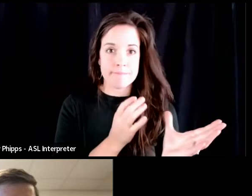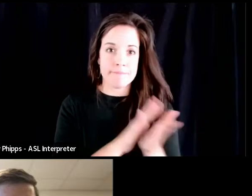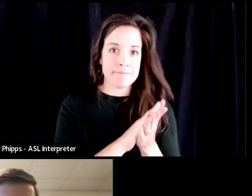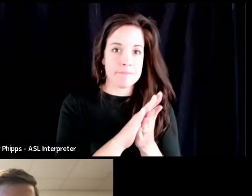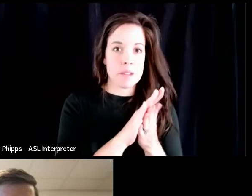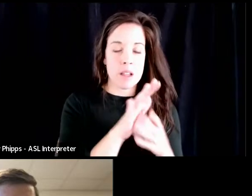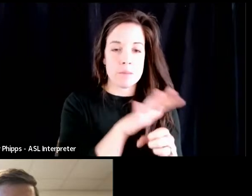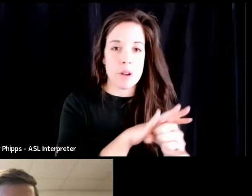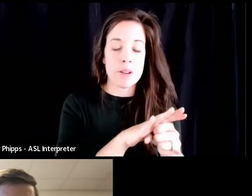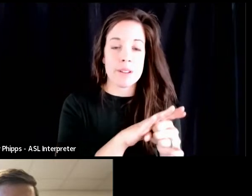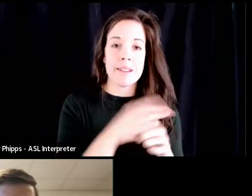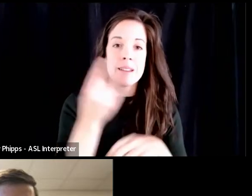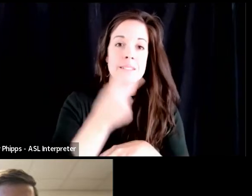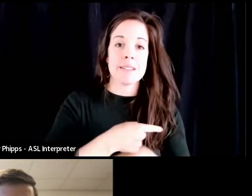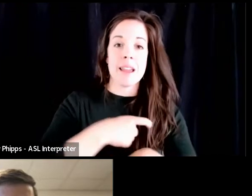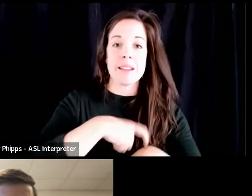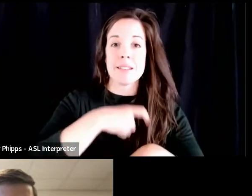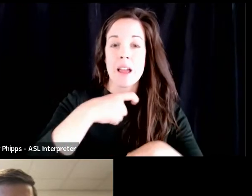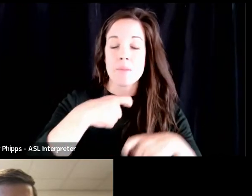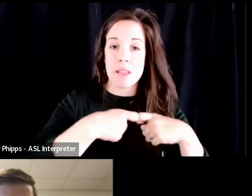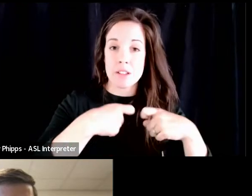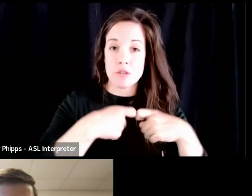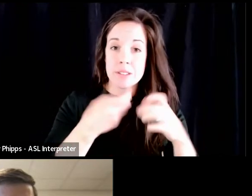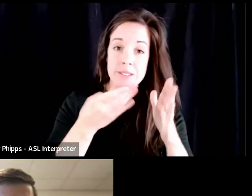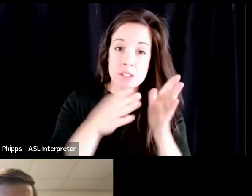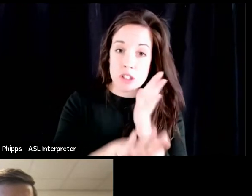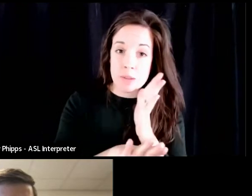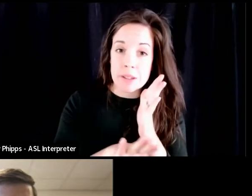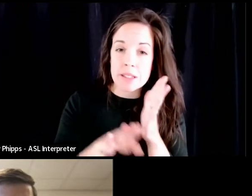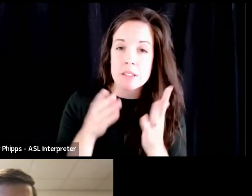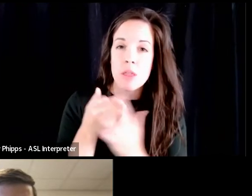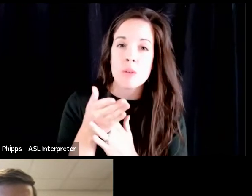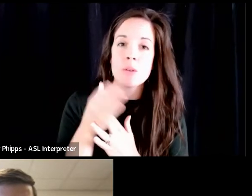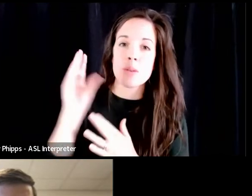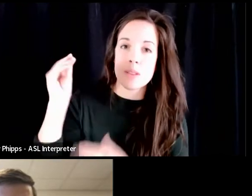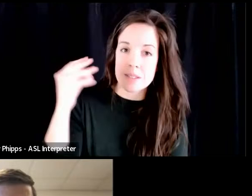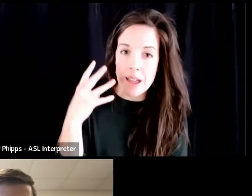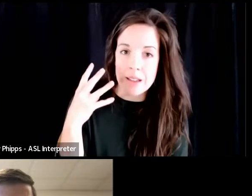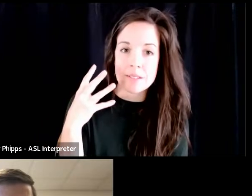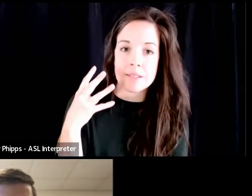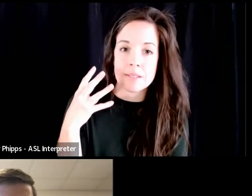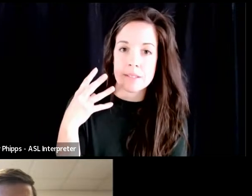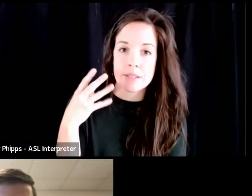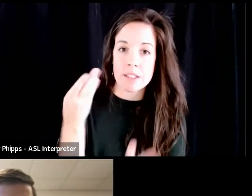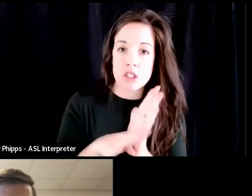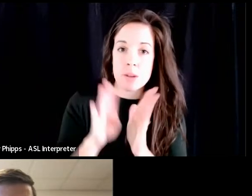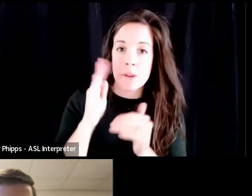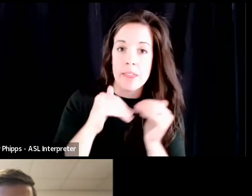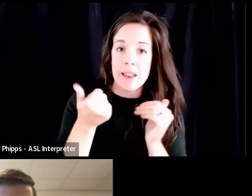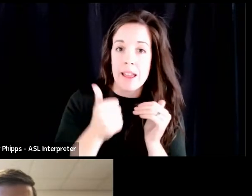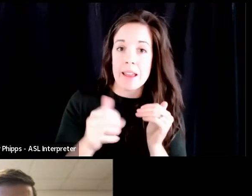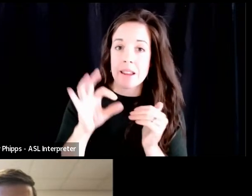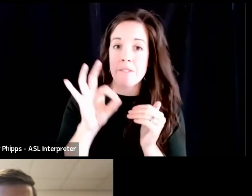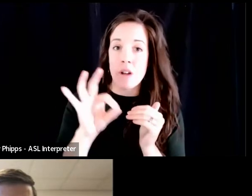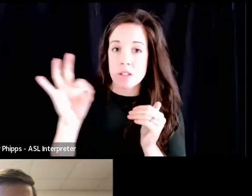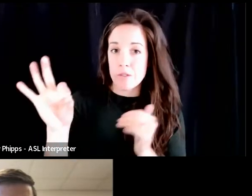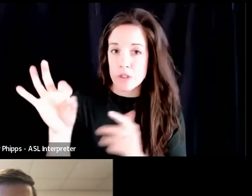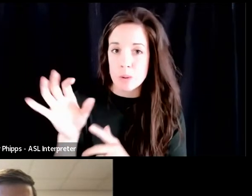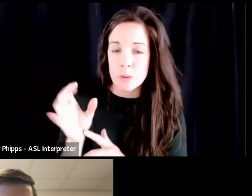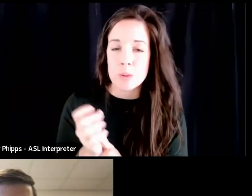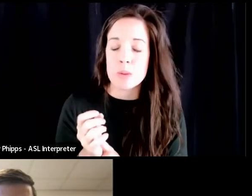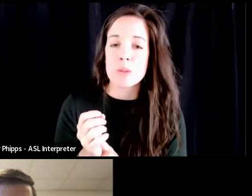daytime electricity is cheapest through the sun. It's cheaper than any fossil fuel. And with